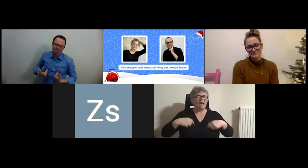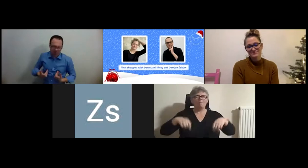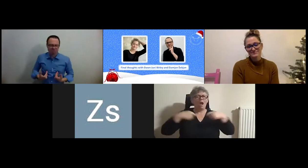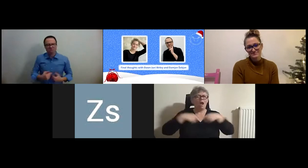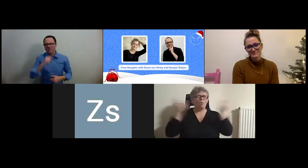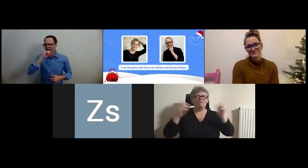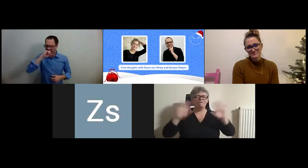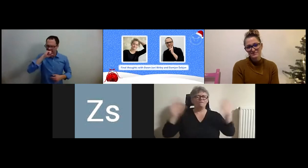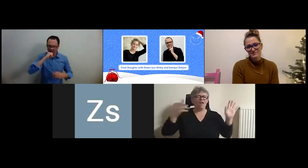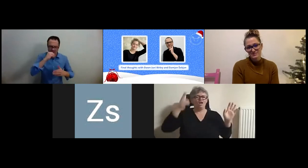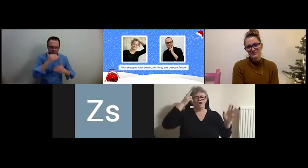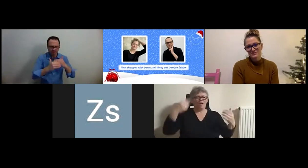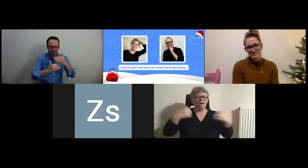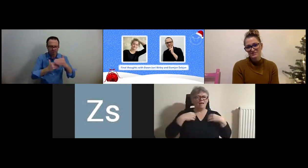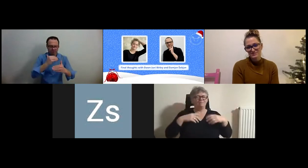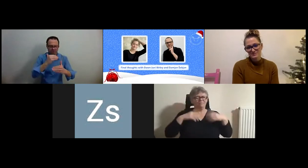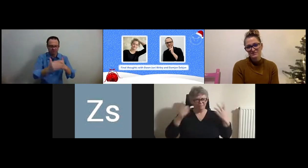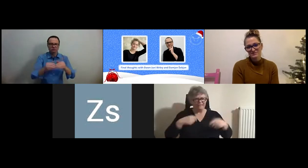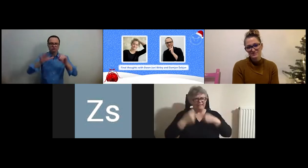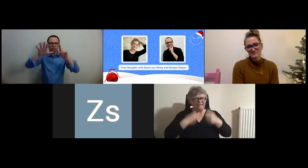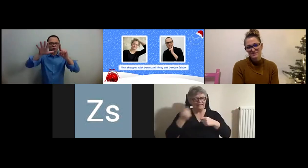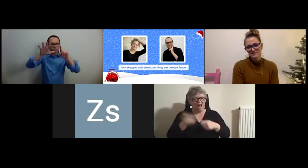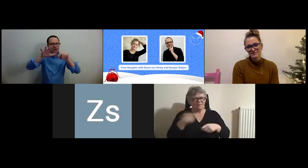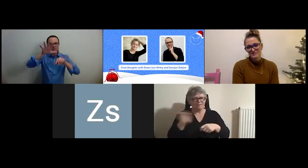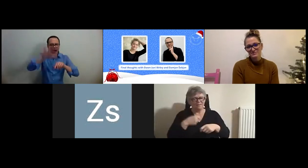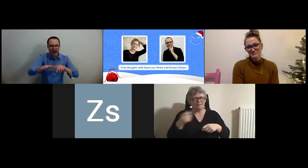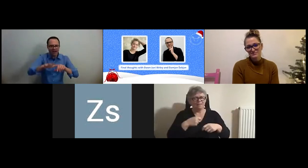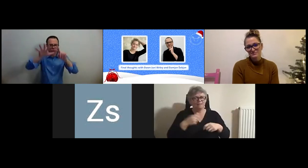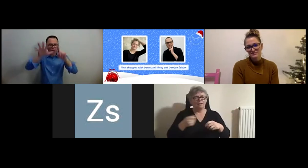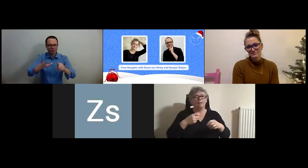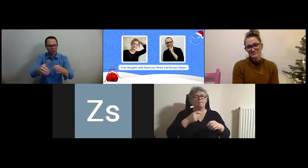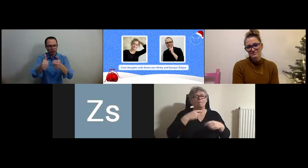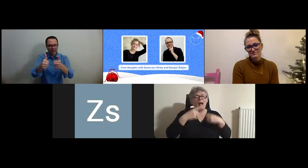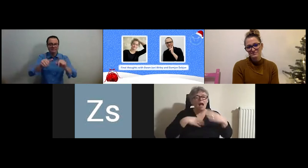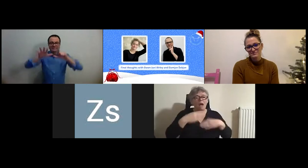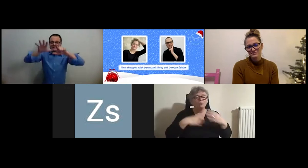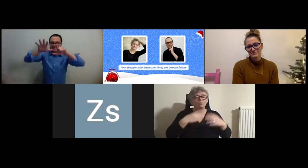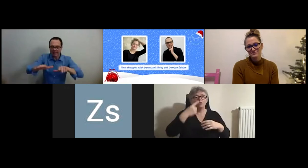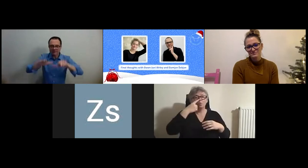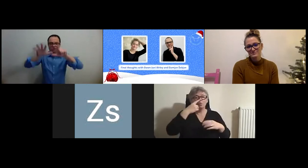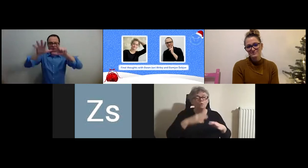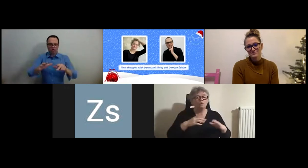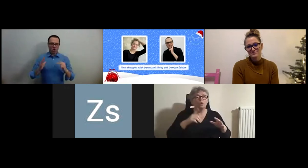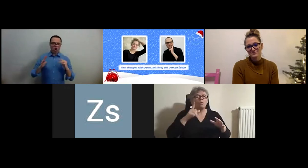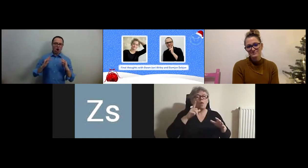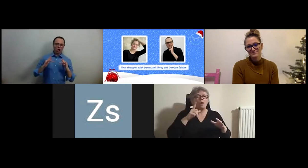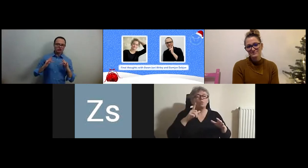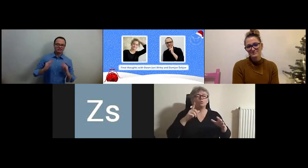people in Slovenia know me. I never give up. So by